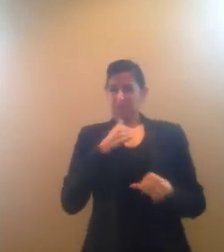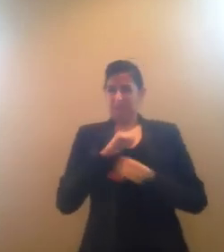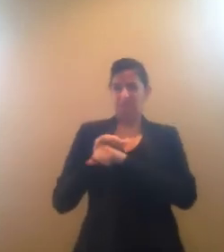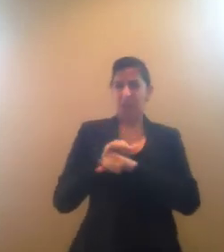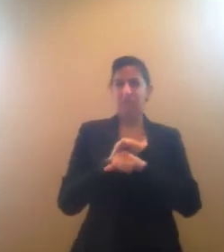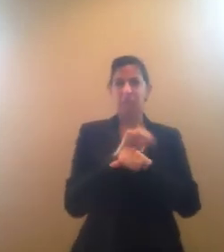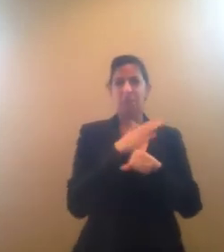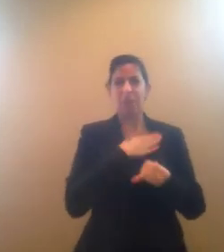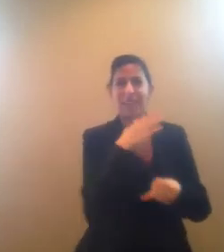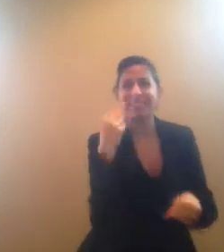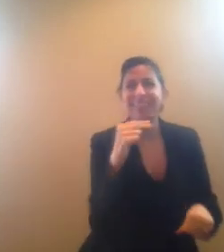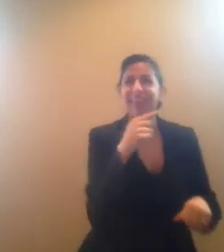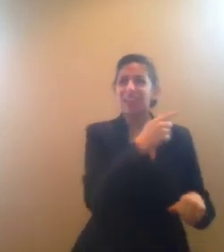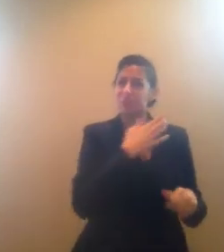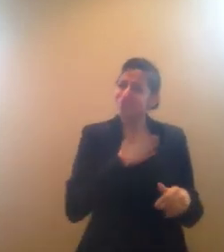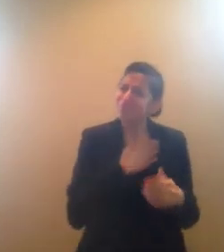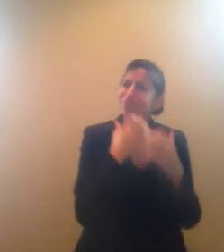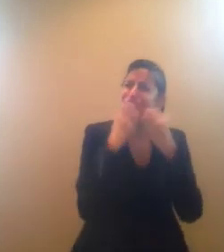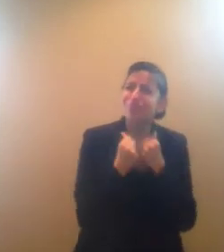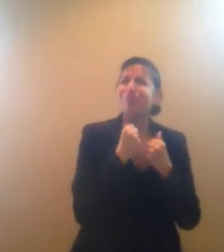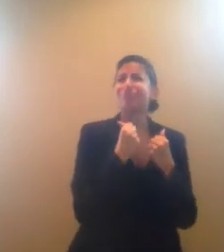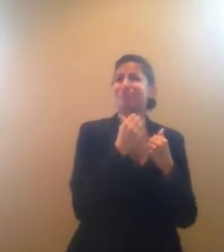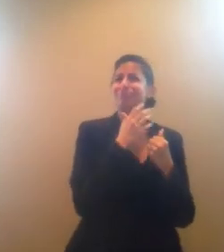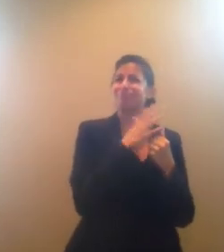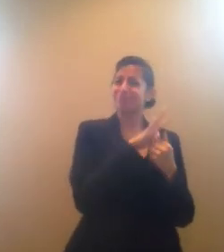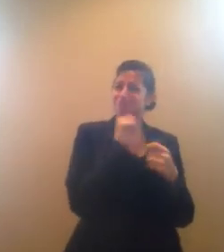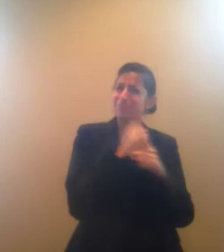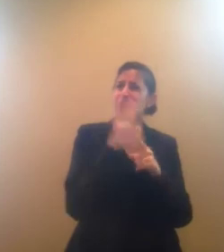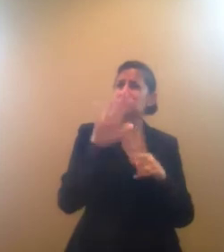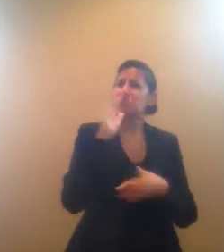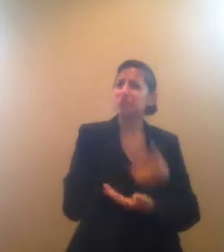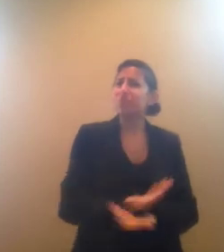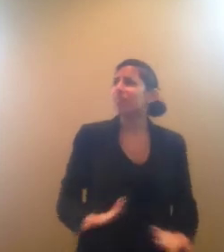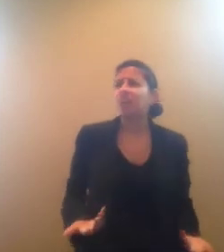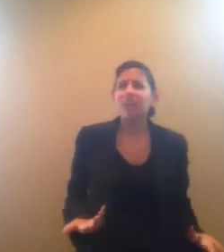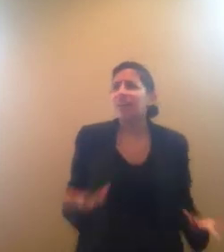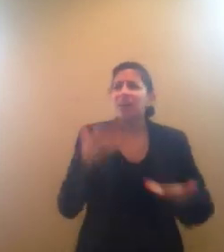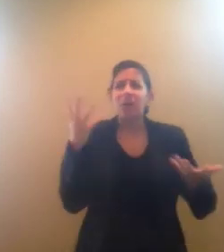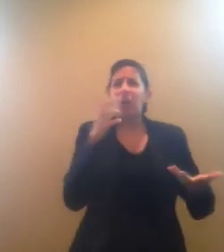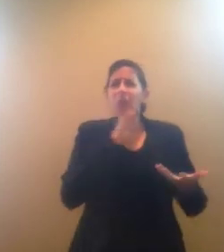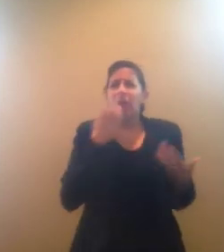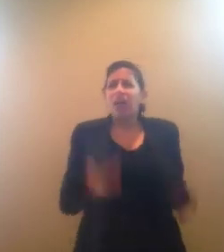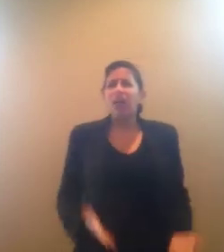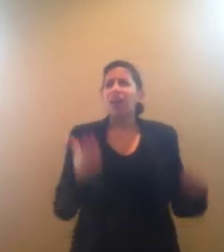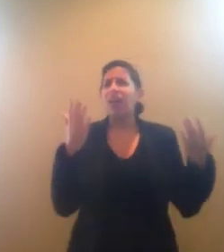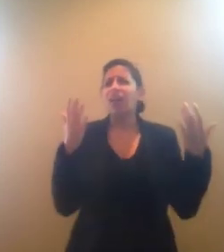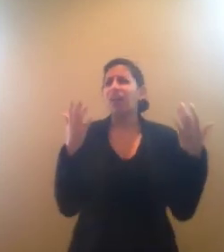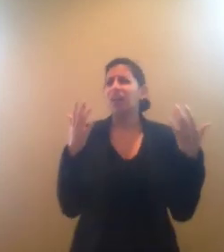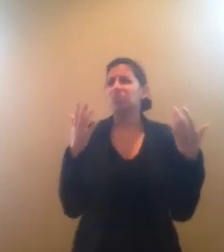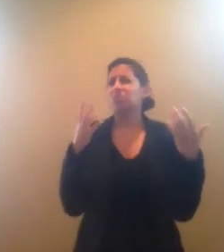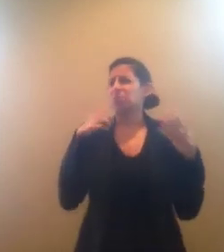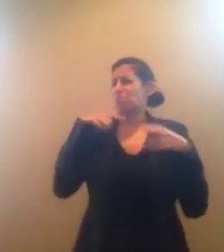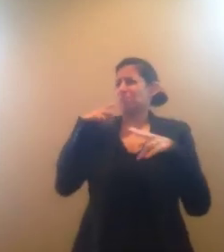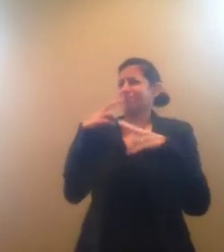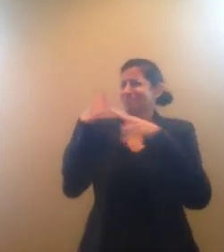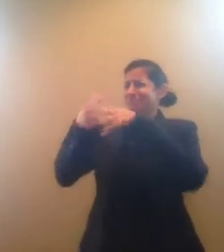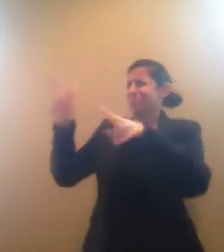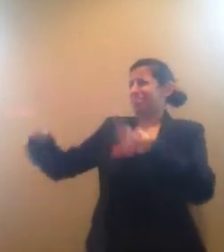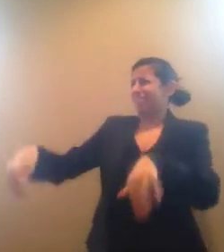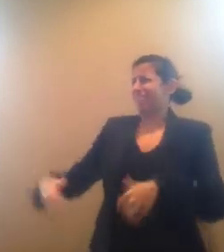is my niece. I love her. She's my sister's daughter. Who the hell are you to accuse me of something like this? And I